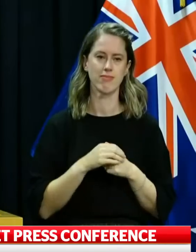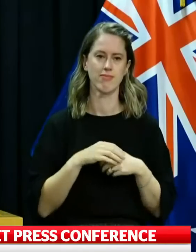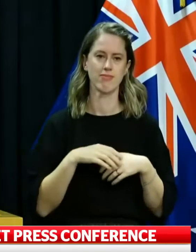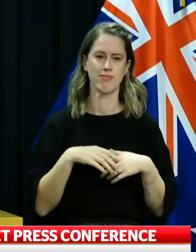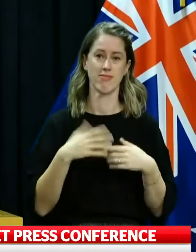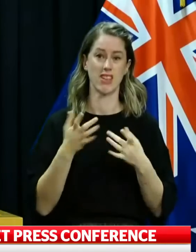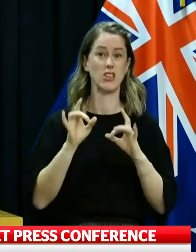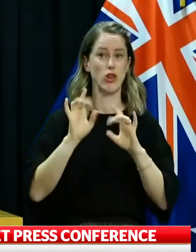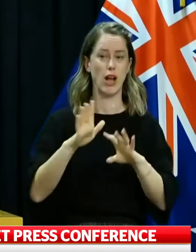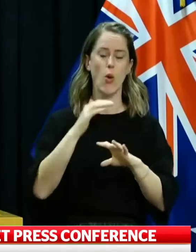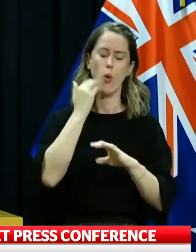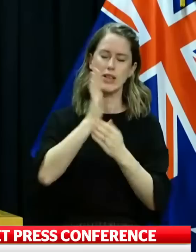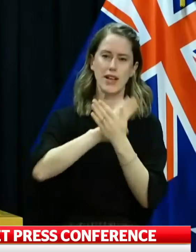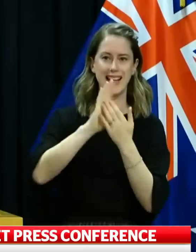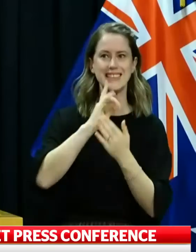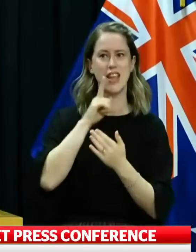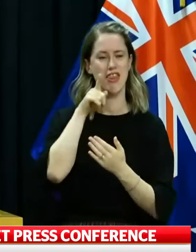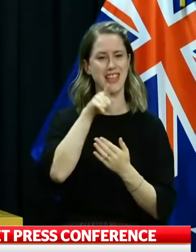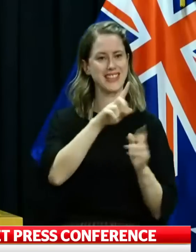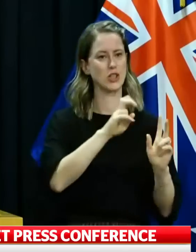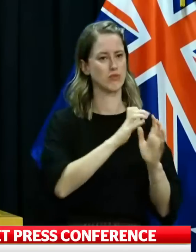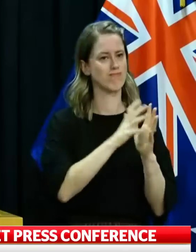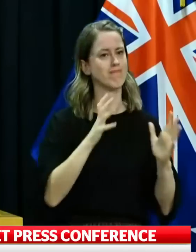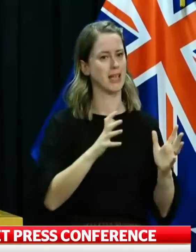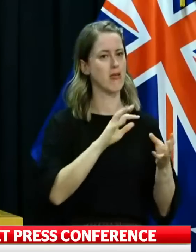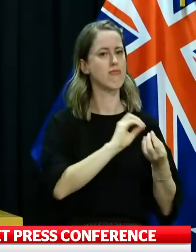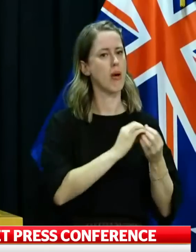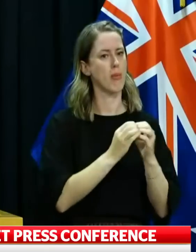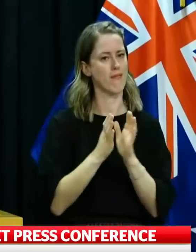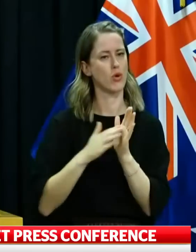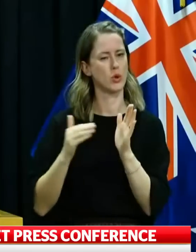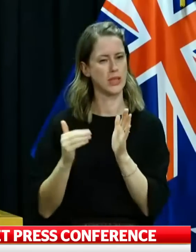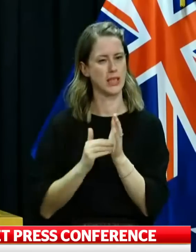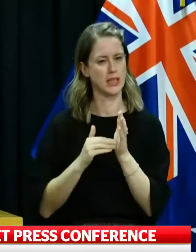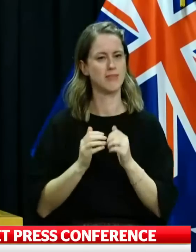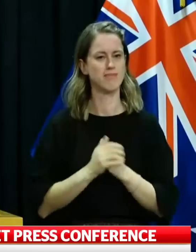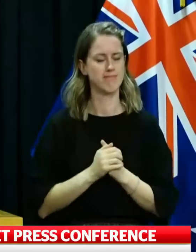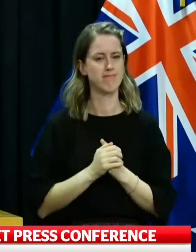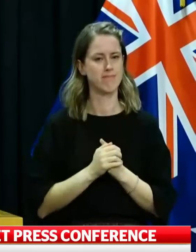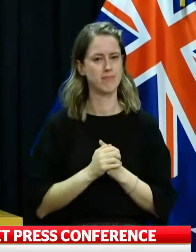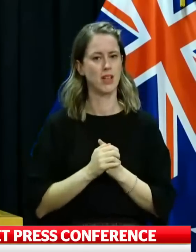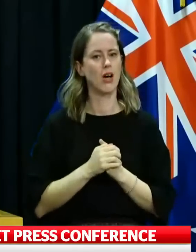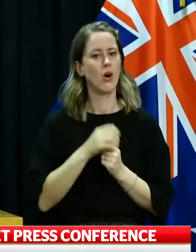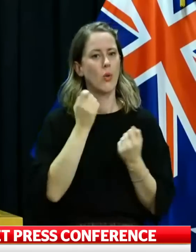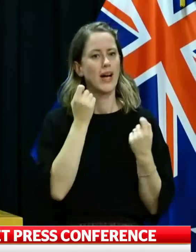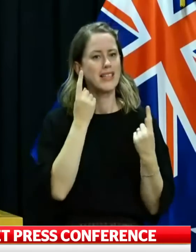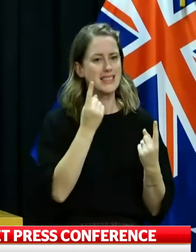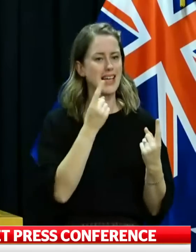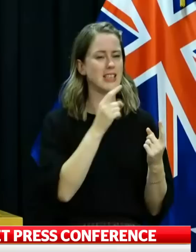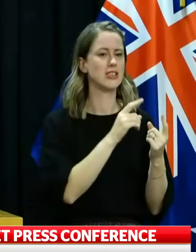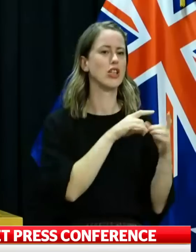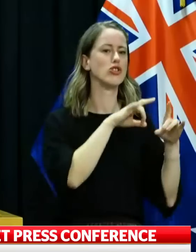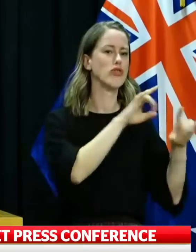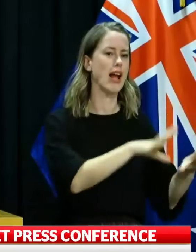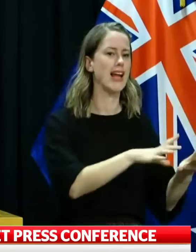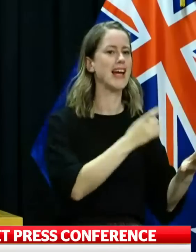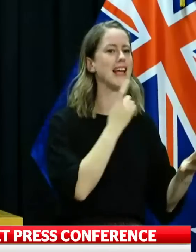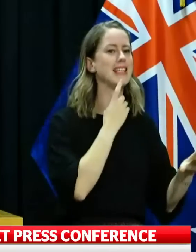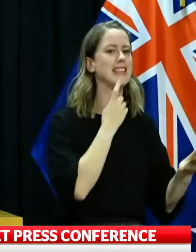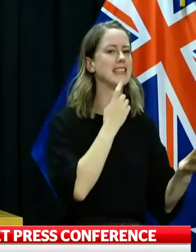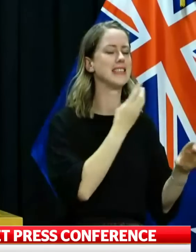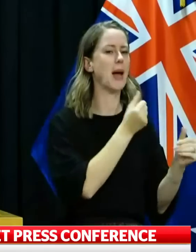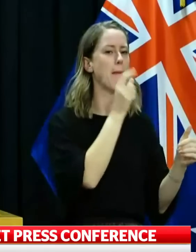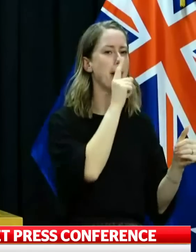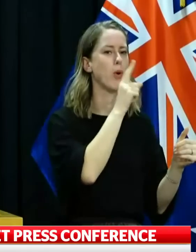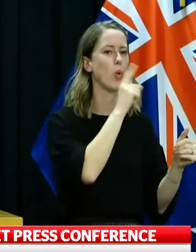Australian administration that this is a significant issue for New Zealand. Now, we accept that Australia has a deportation policy because New